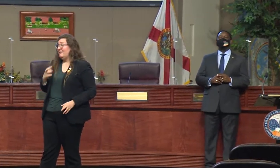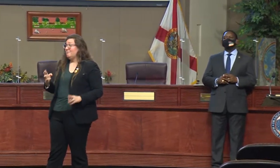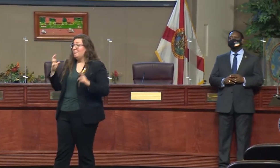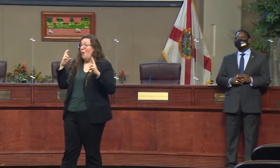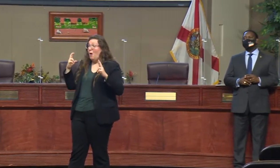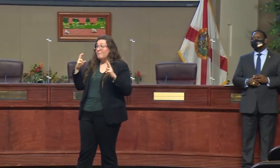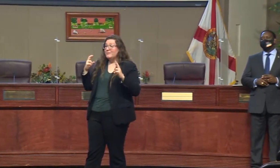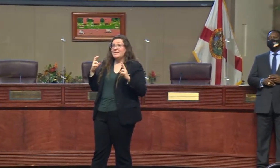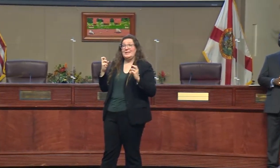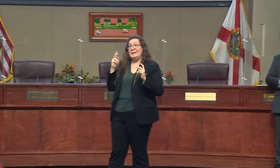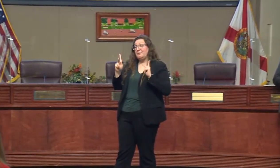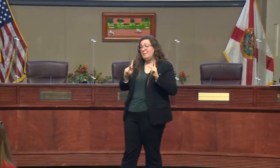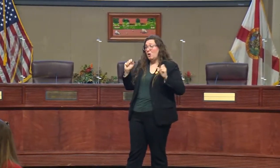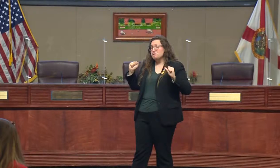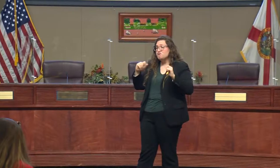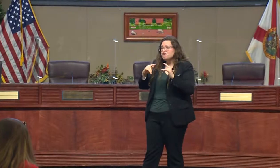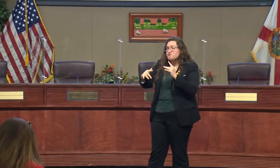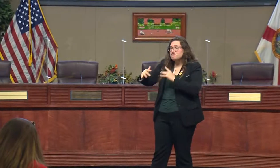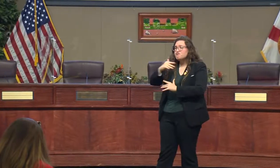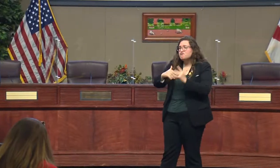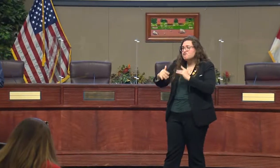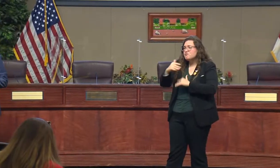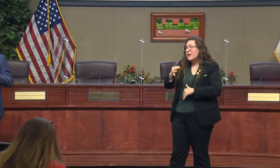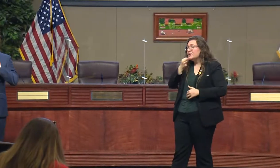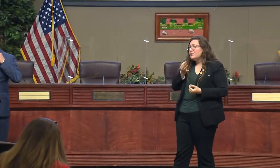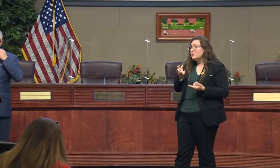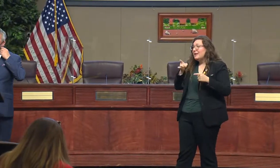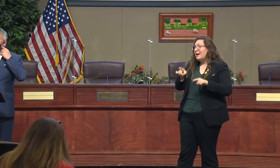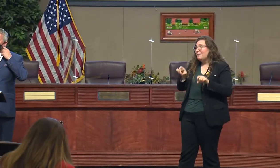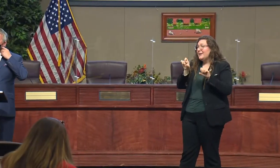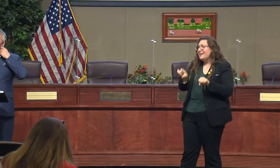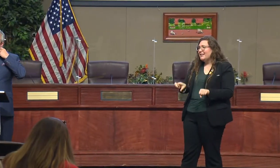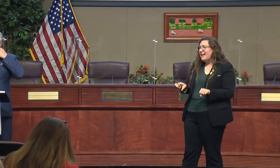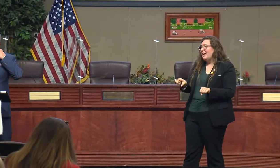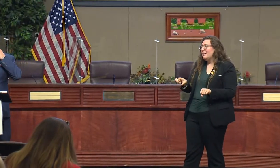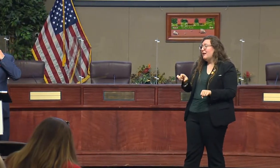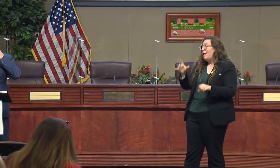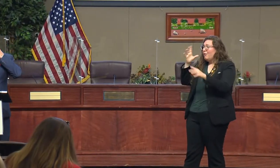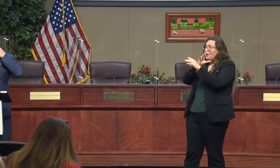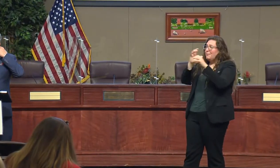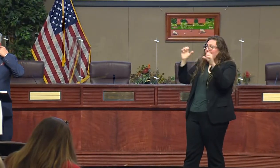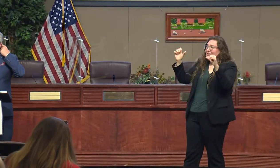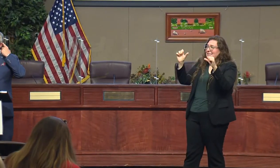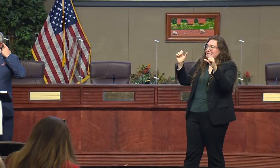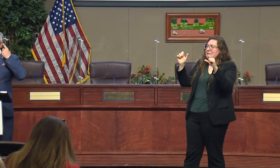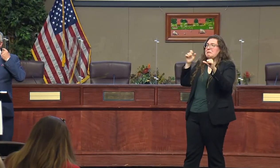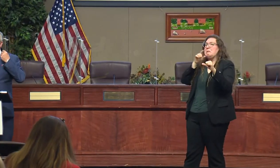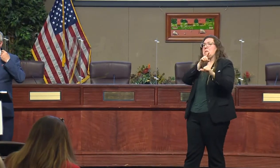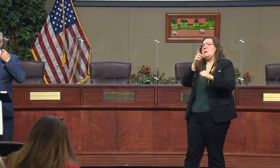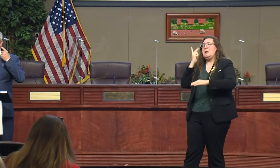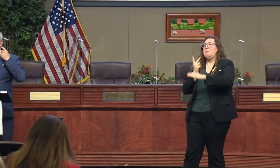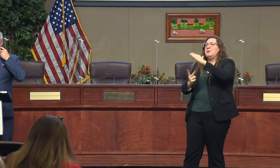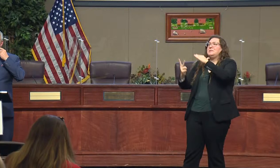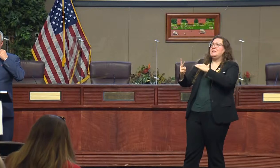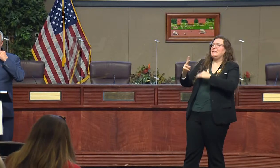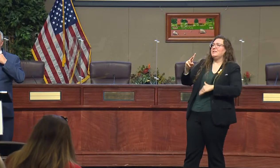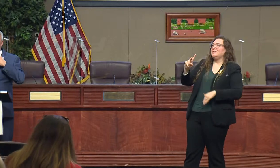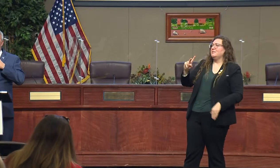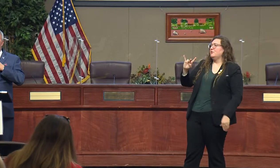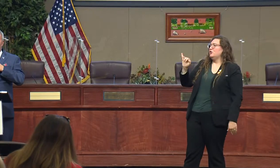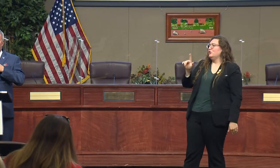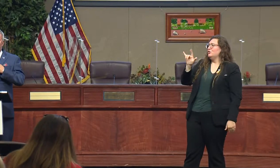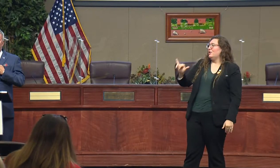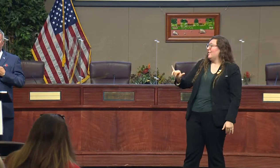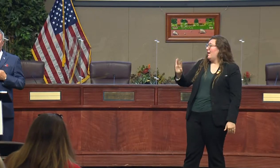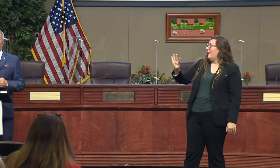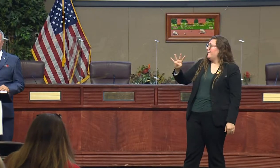happening. With vaccines opening up, we've heard the president mention the 4th of July. Have you forecasted what you think with the vaccine